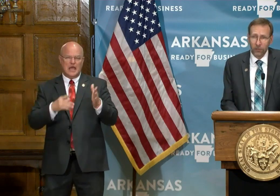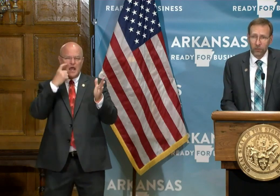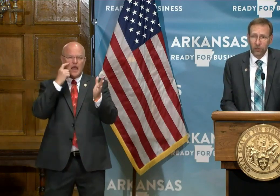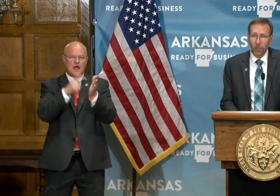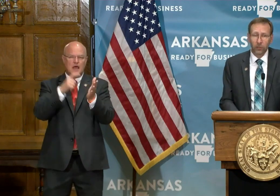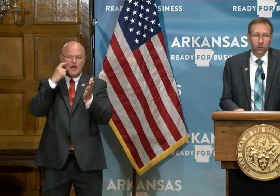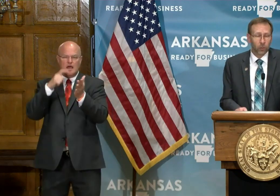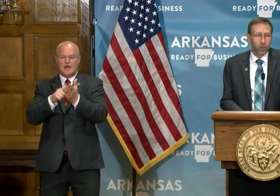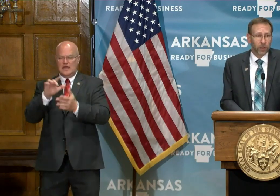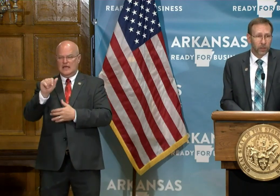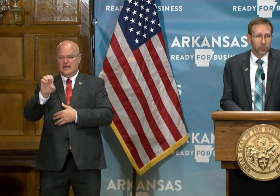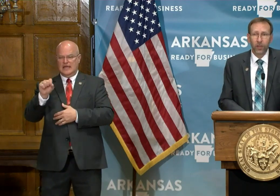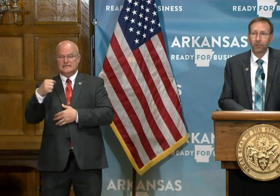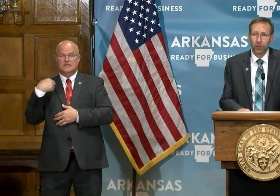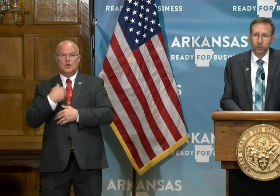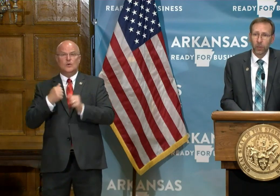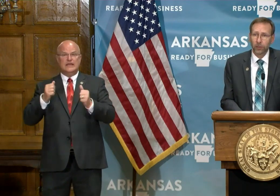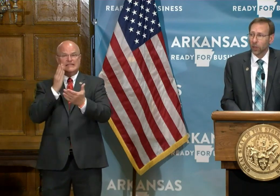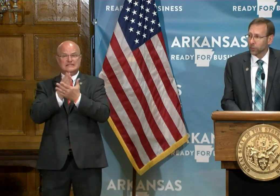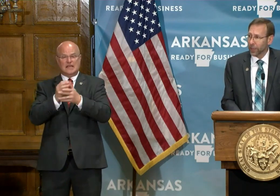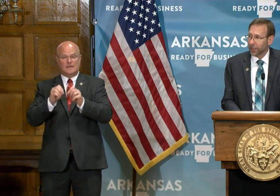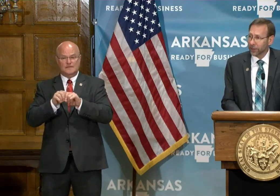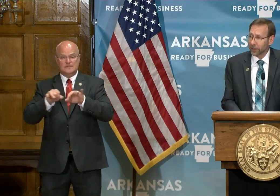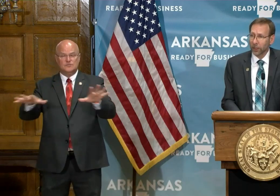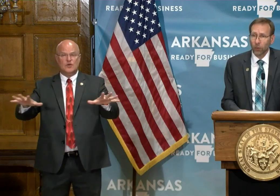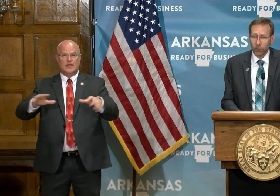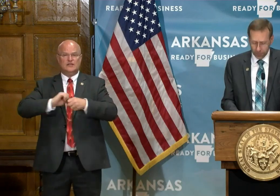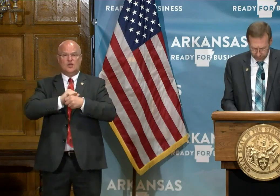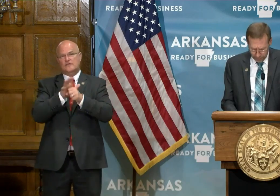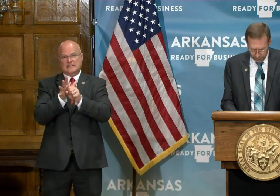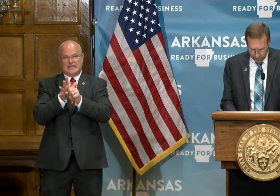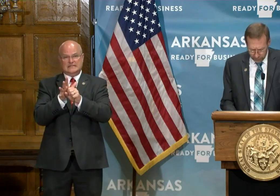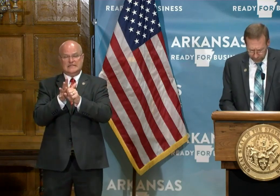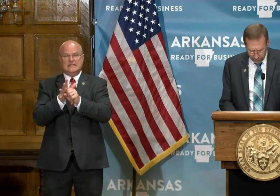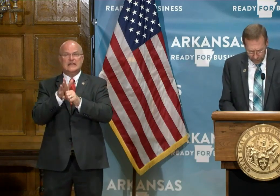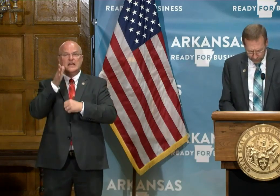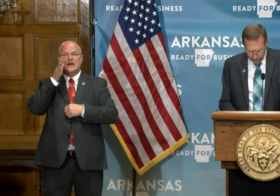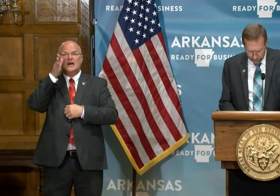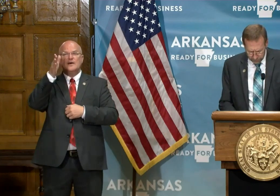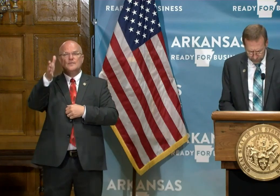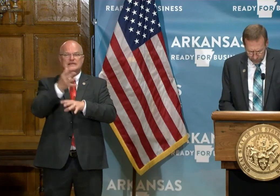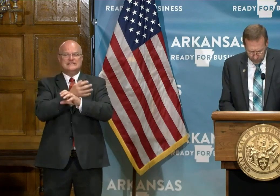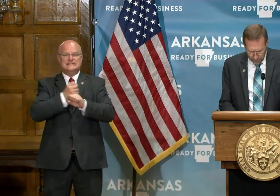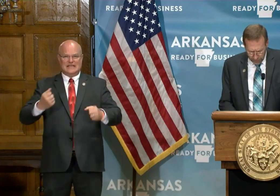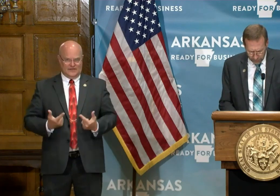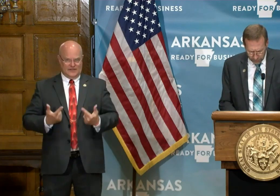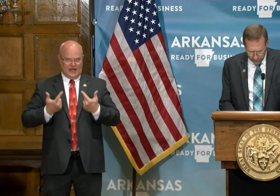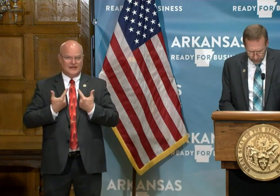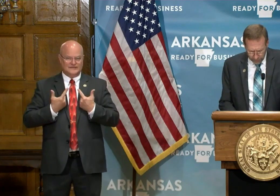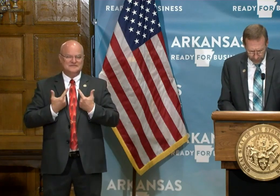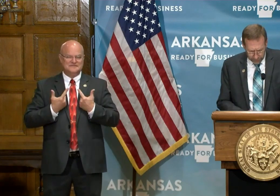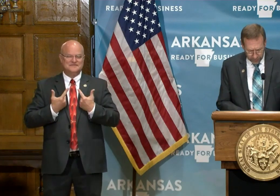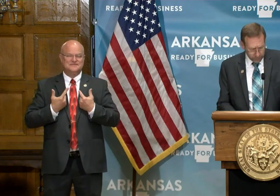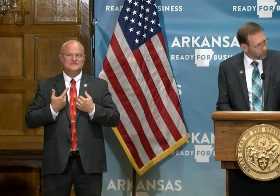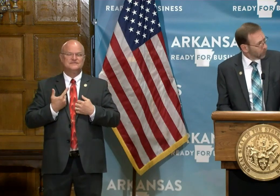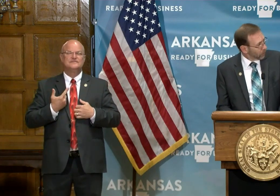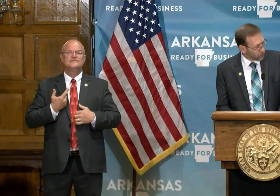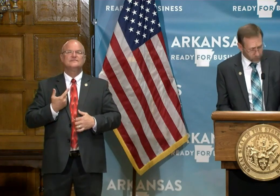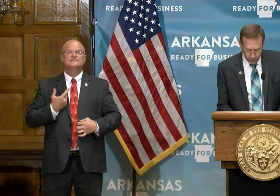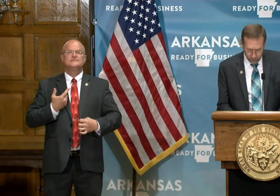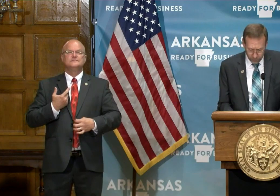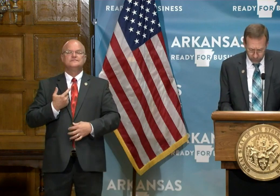identifying cases so that we can stop the spread of COVID-19 and ultimately save lives. I